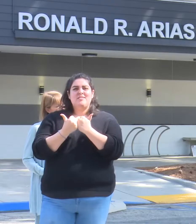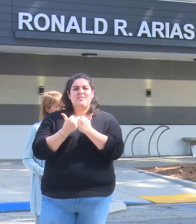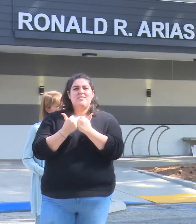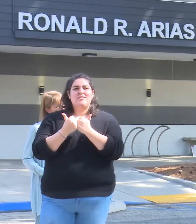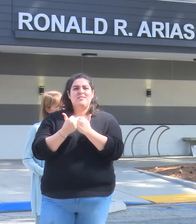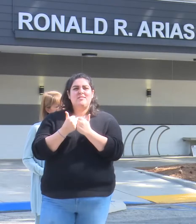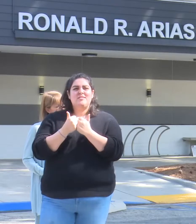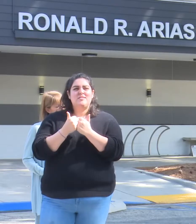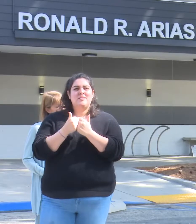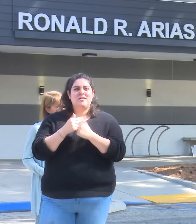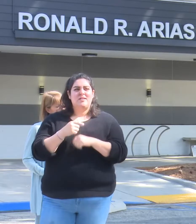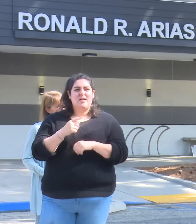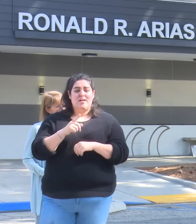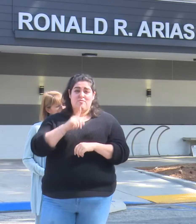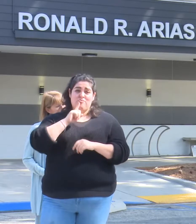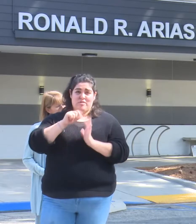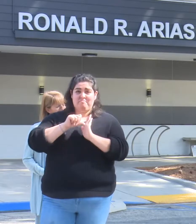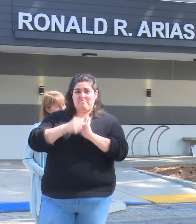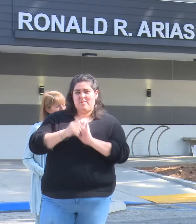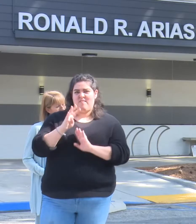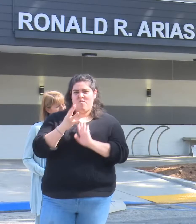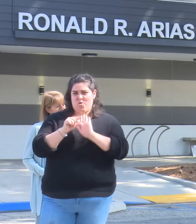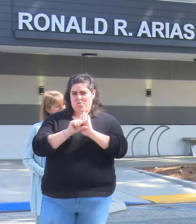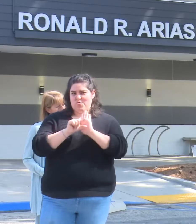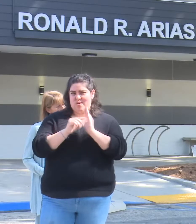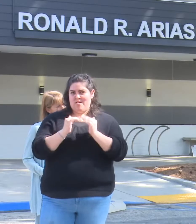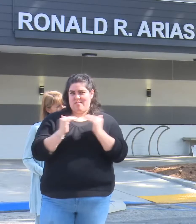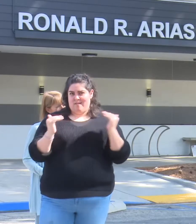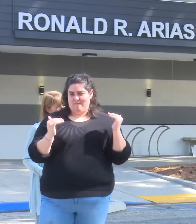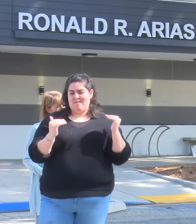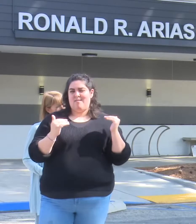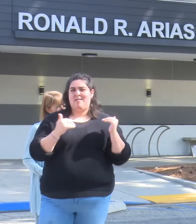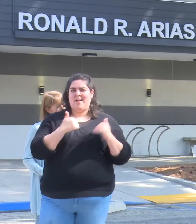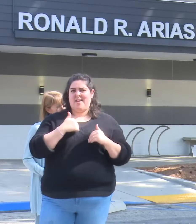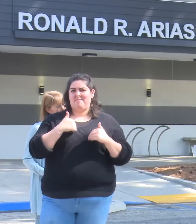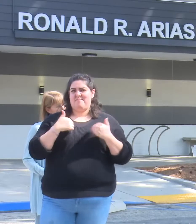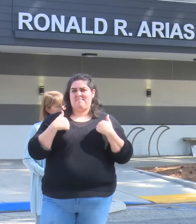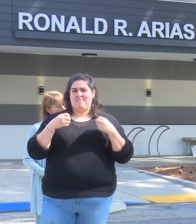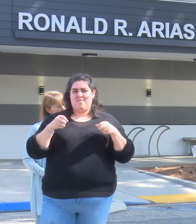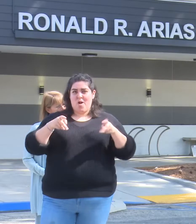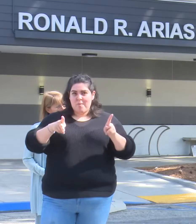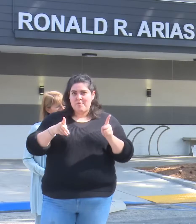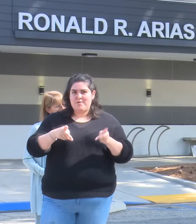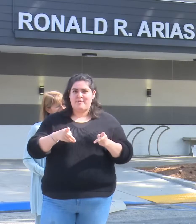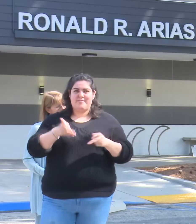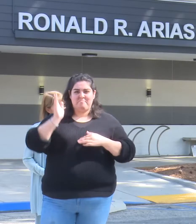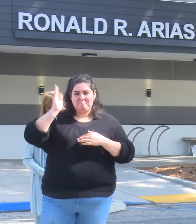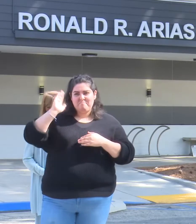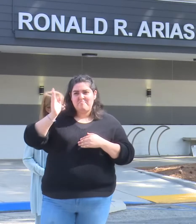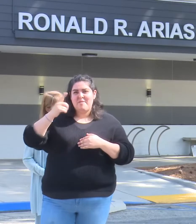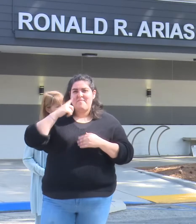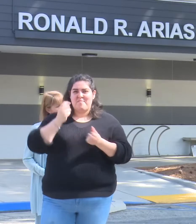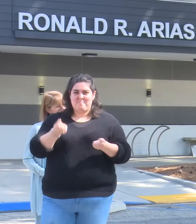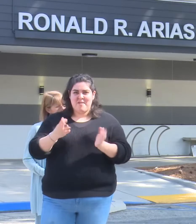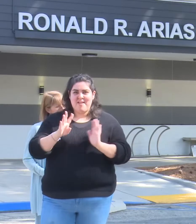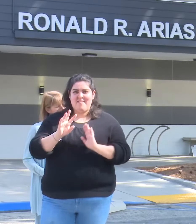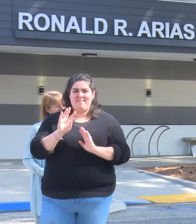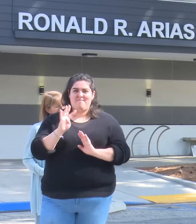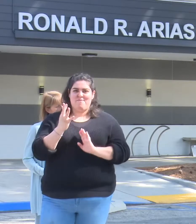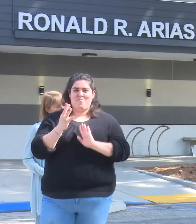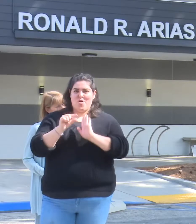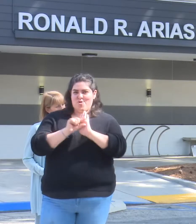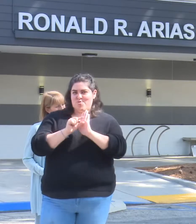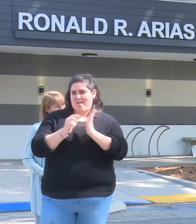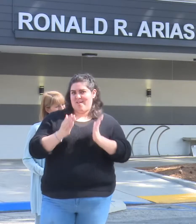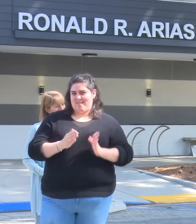at the fourth grade level. I have had the chance to speak to a lot of fourth graders. And so